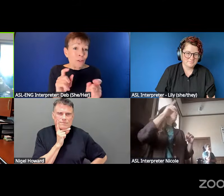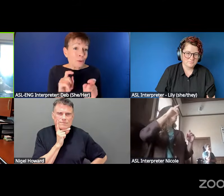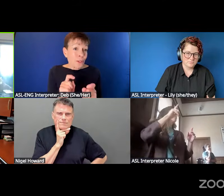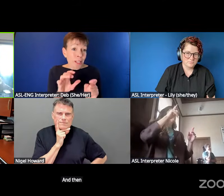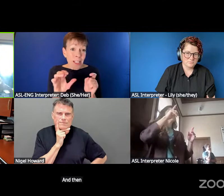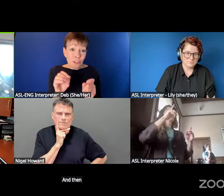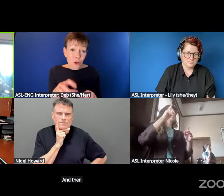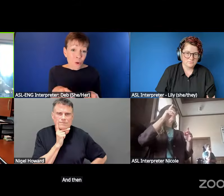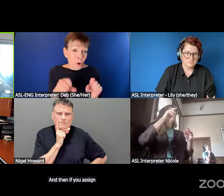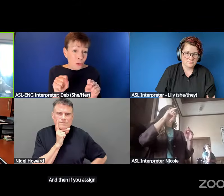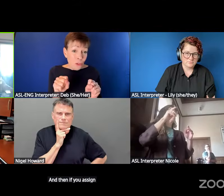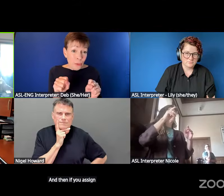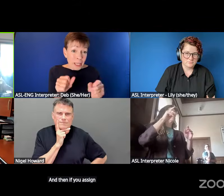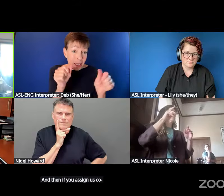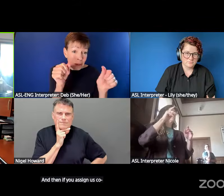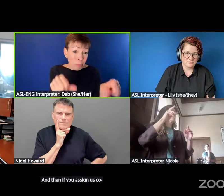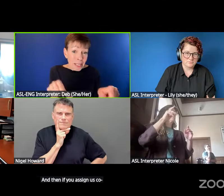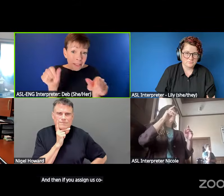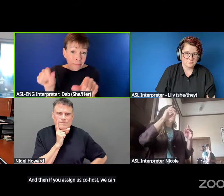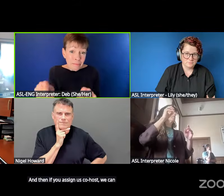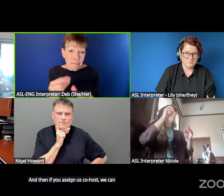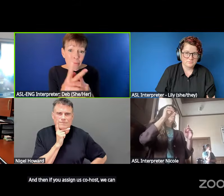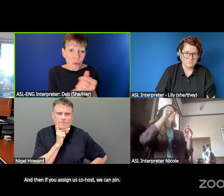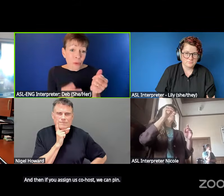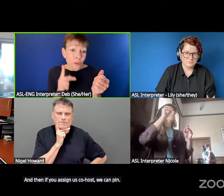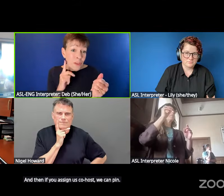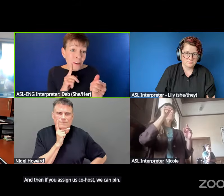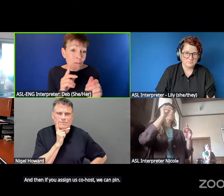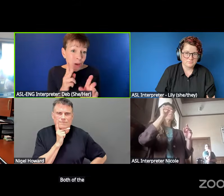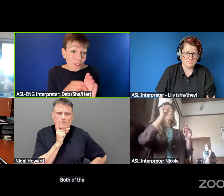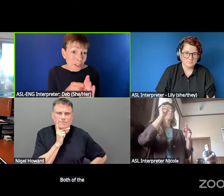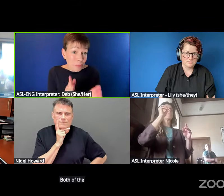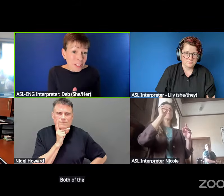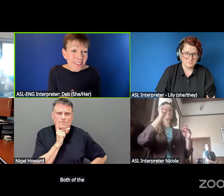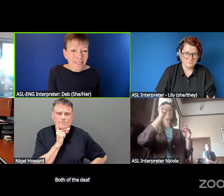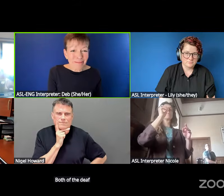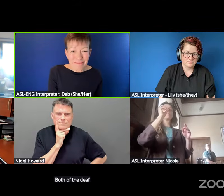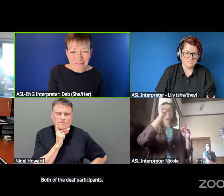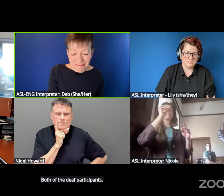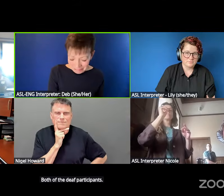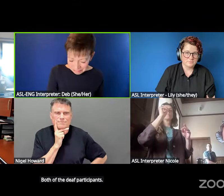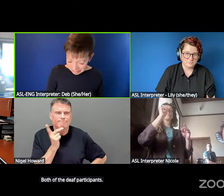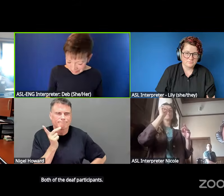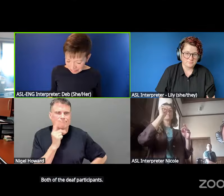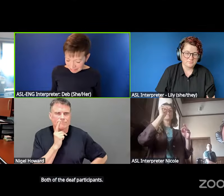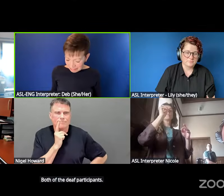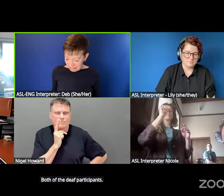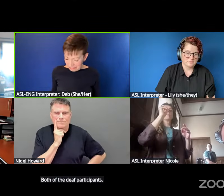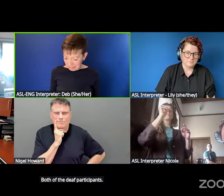And then if you assign us co-host, we can pin both of the deaf participants.